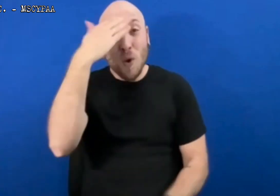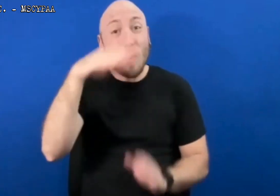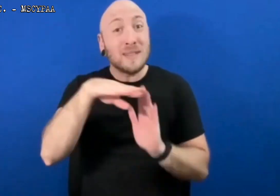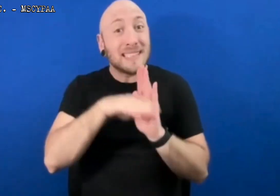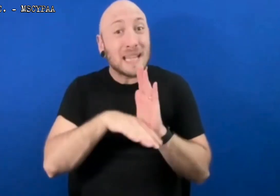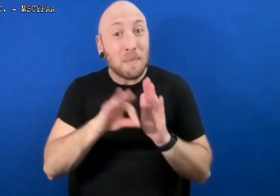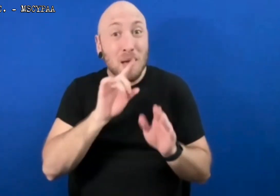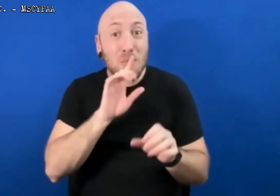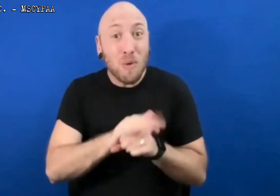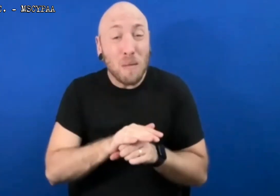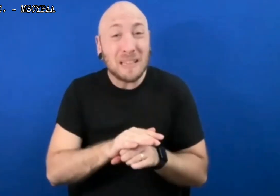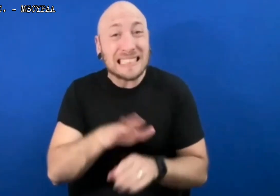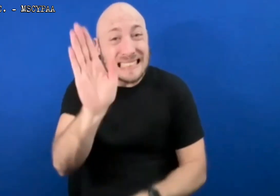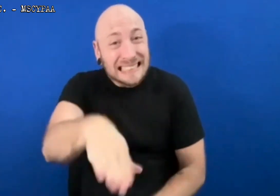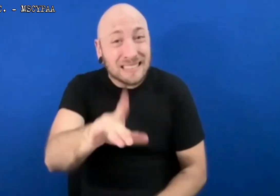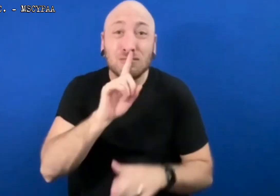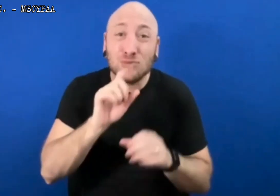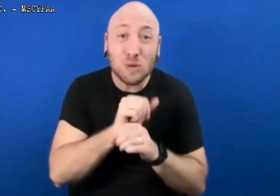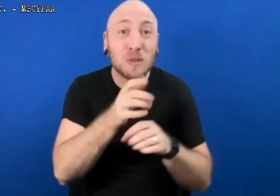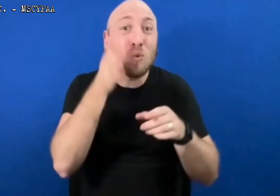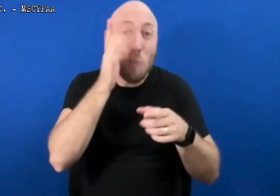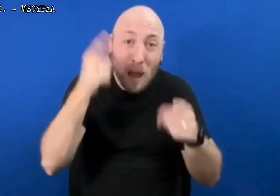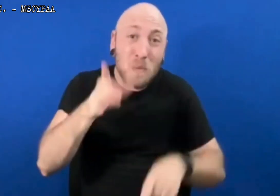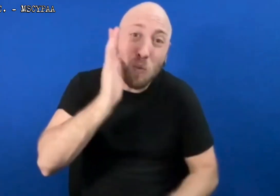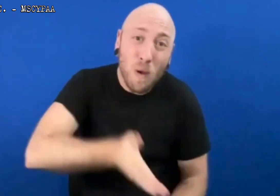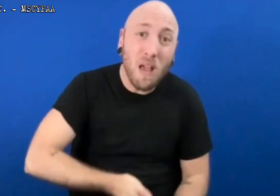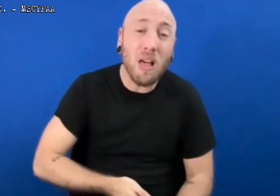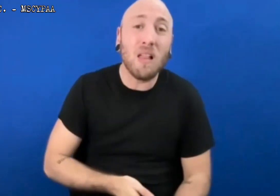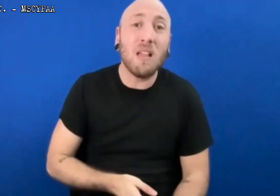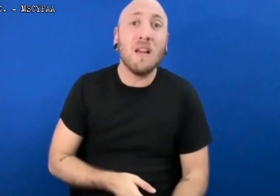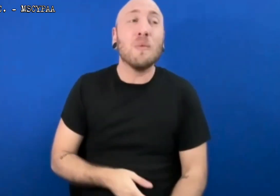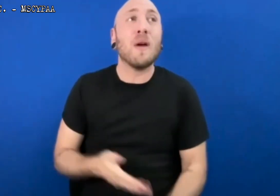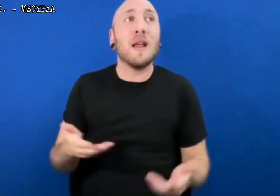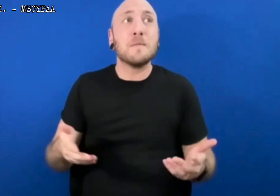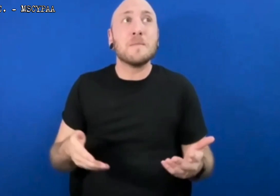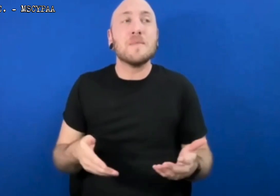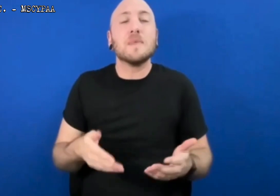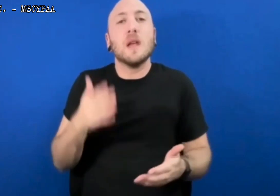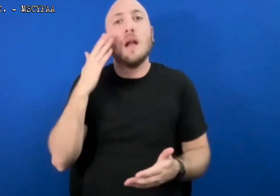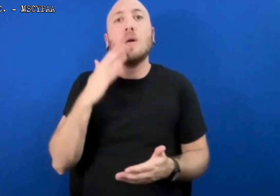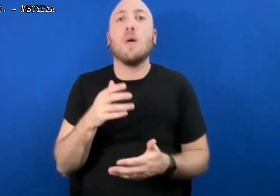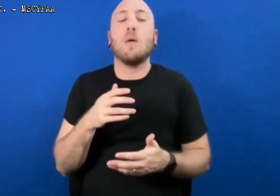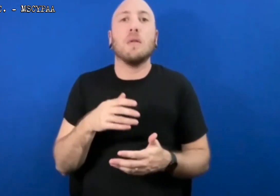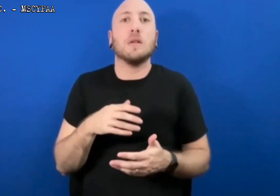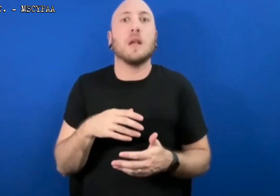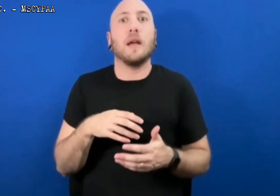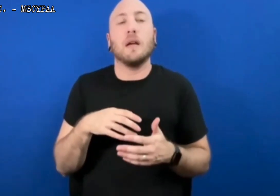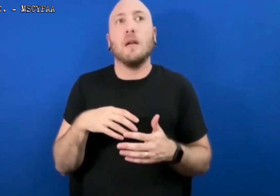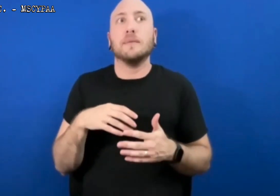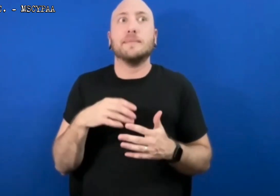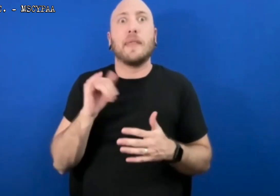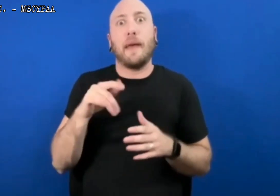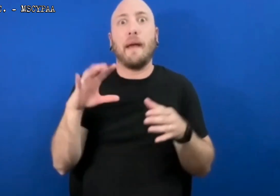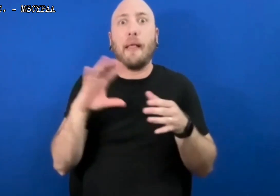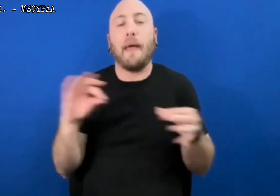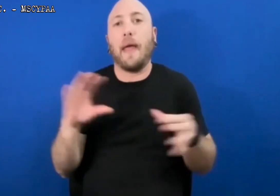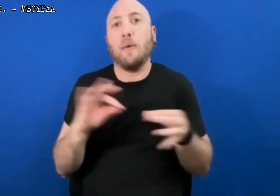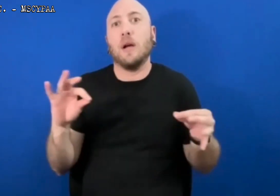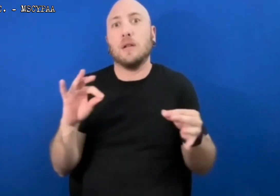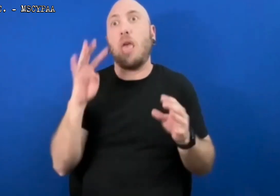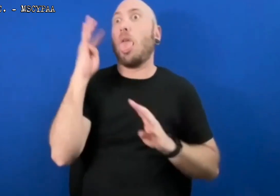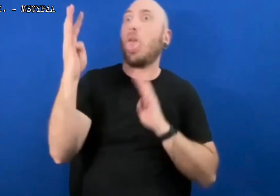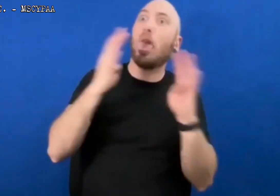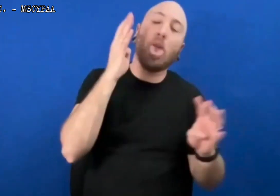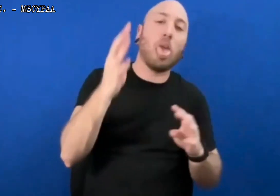true. And it's all about, sometimes it's hard to like interpret the promises. Like, people think that like life is going to be all rainbows